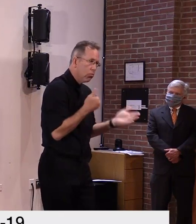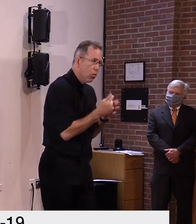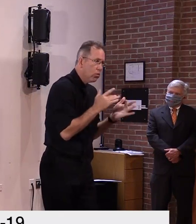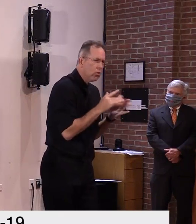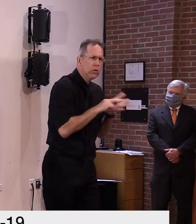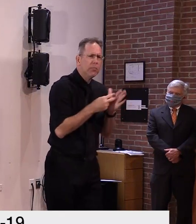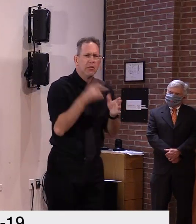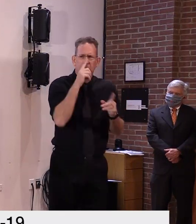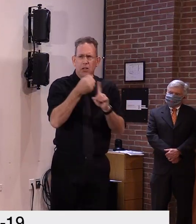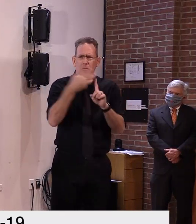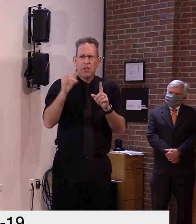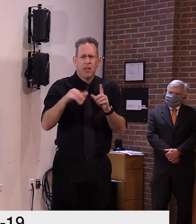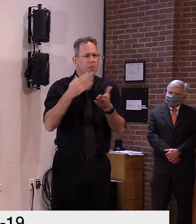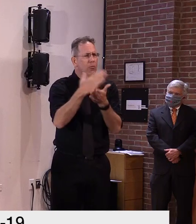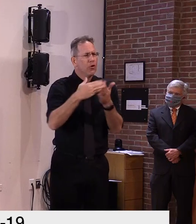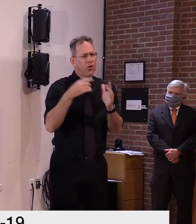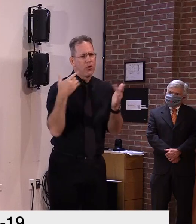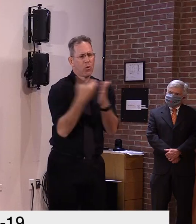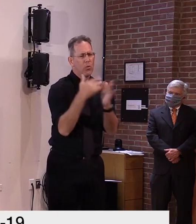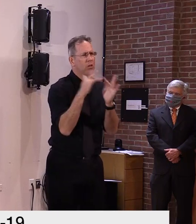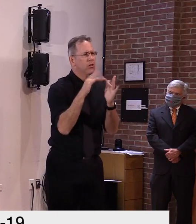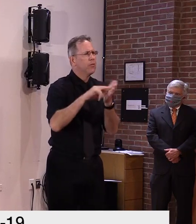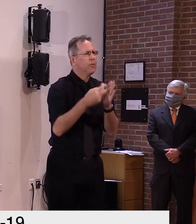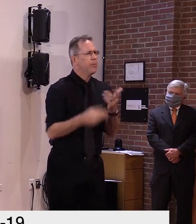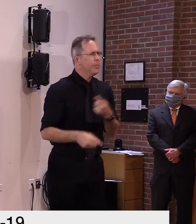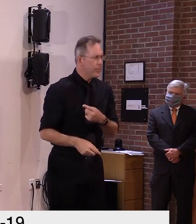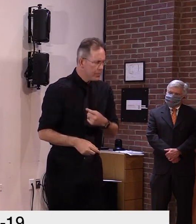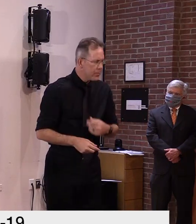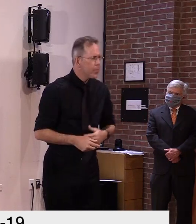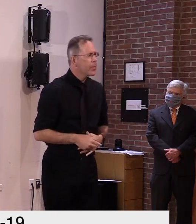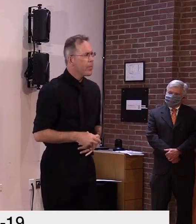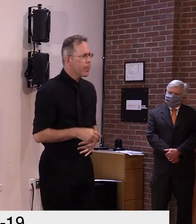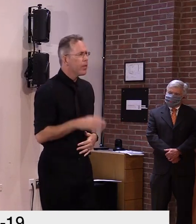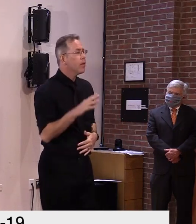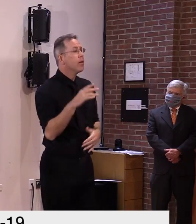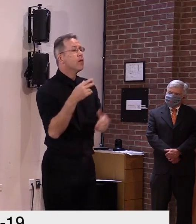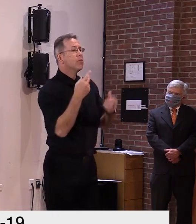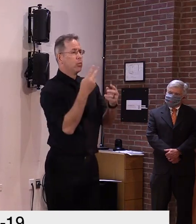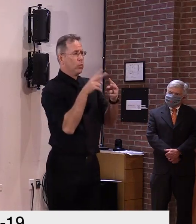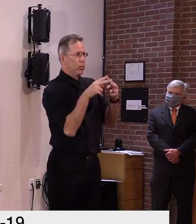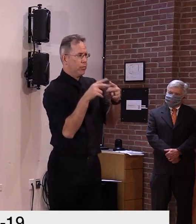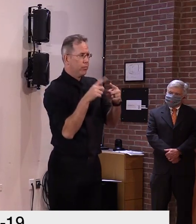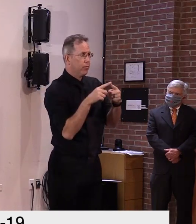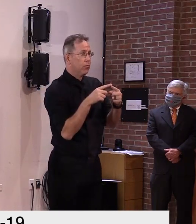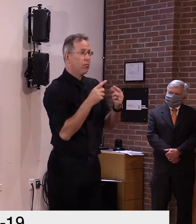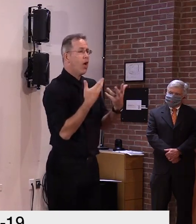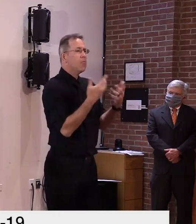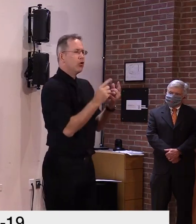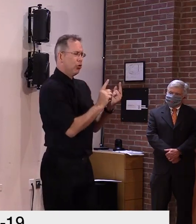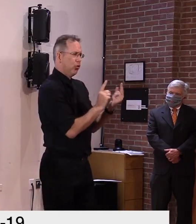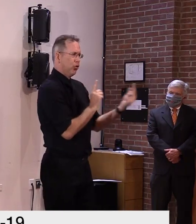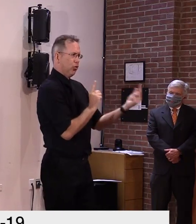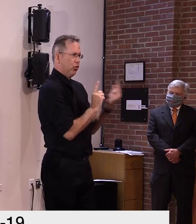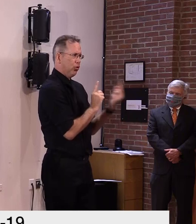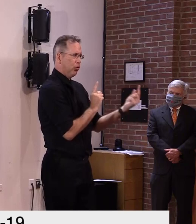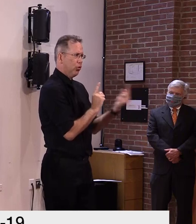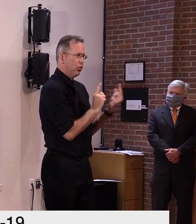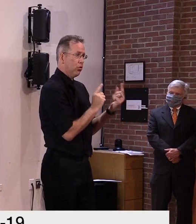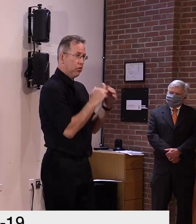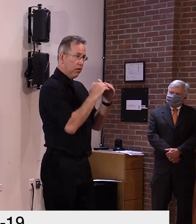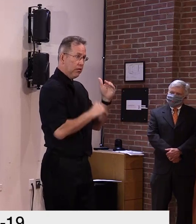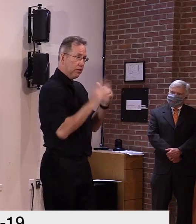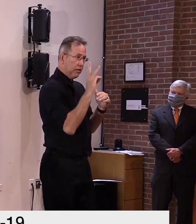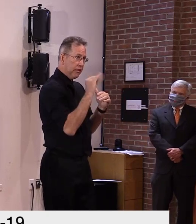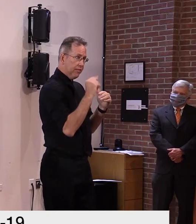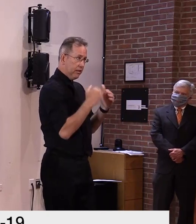and the duration of contact. So we talk about the 6 feet, as you're quite aware, and we talk about 15 minutes